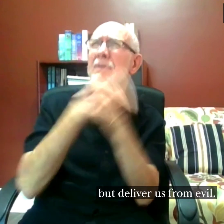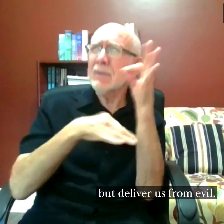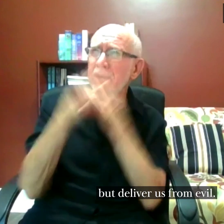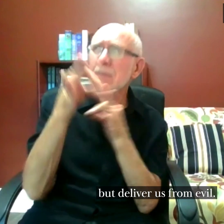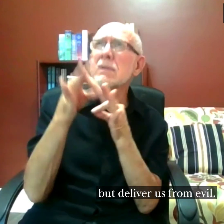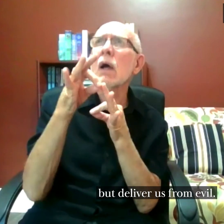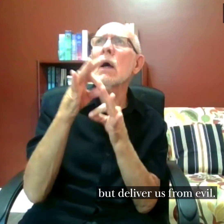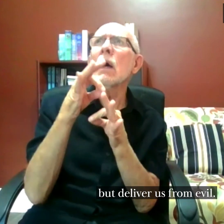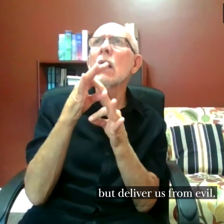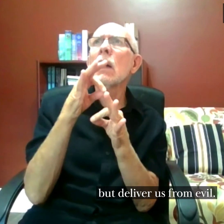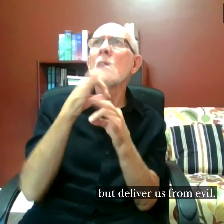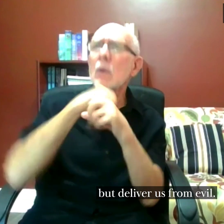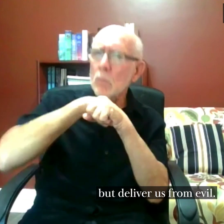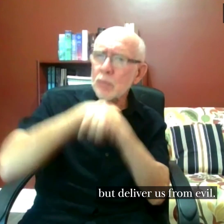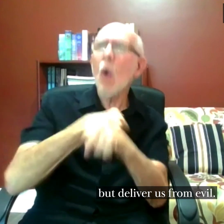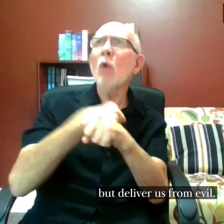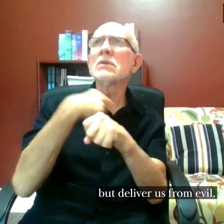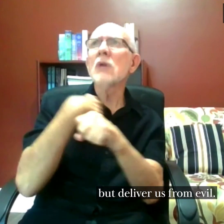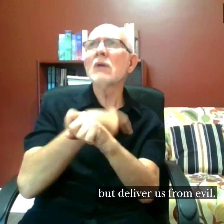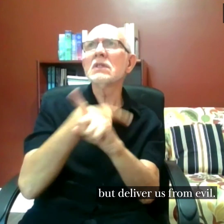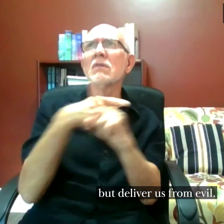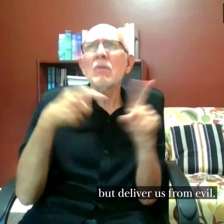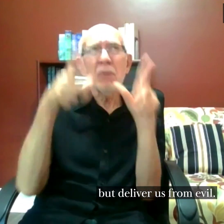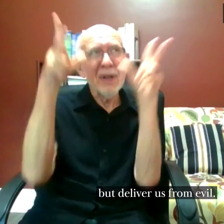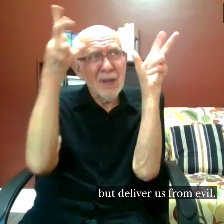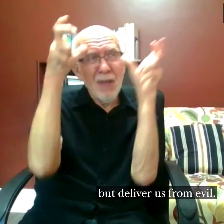but deliver us from evil.